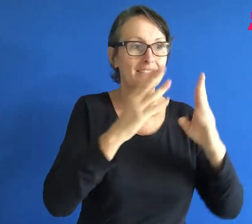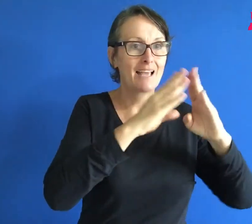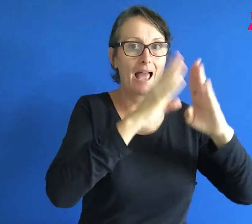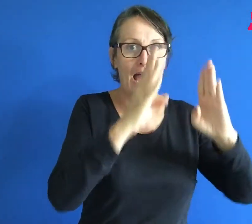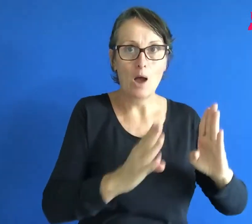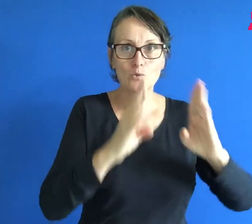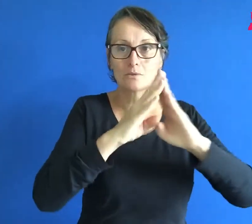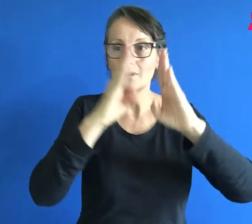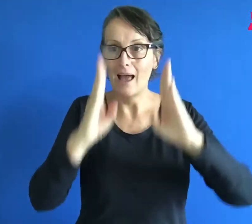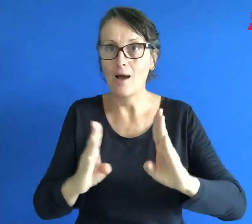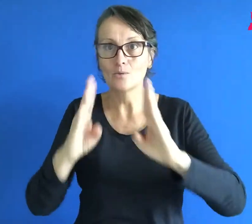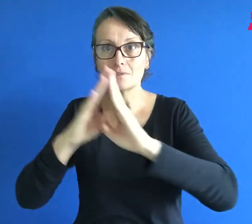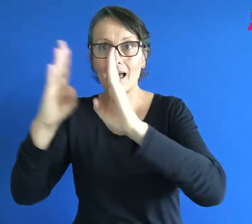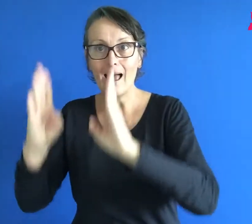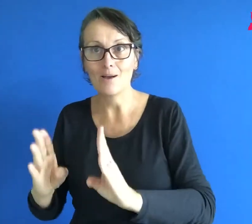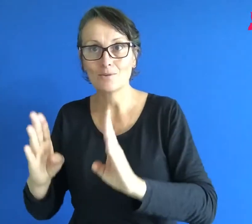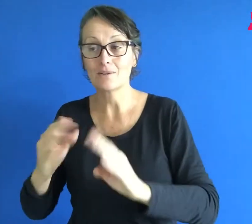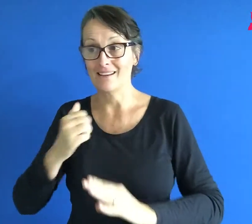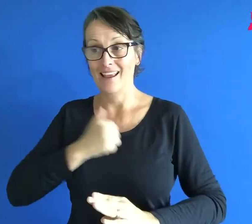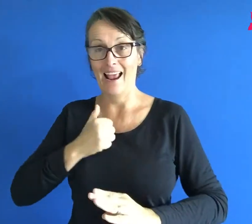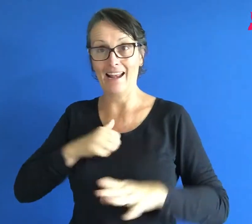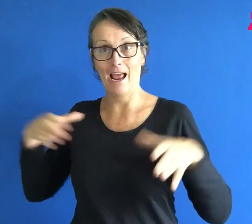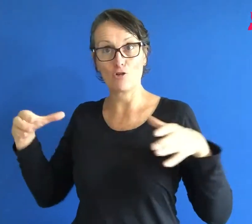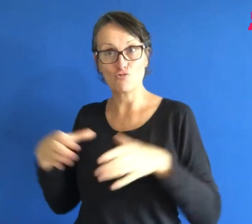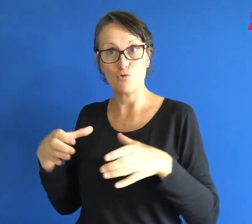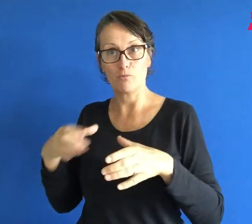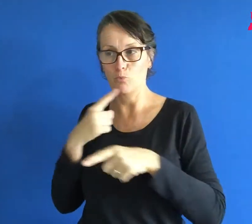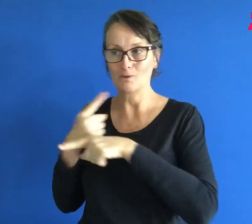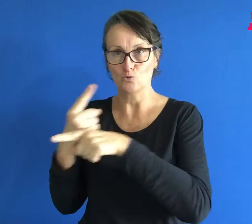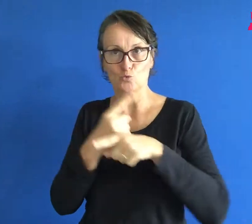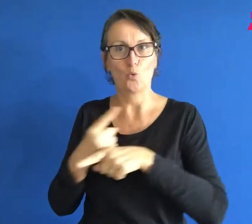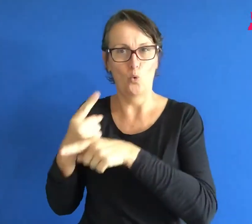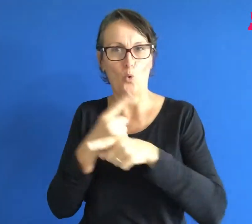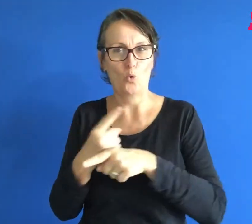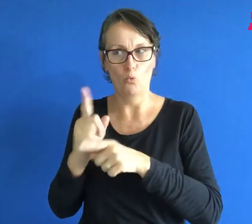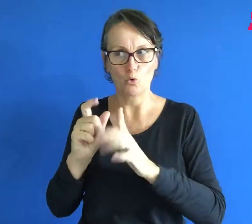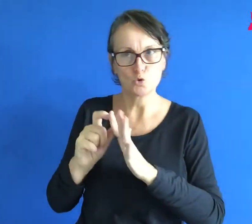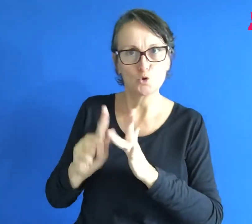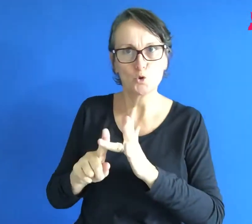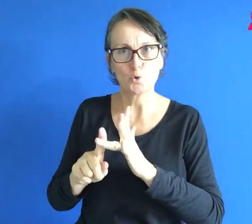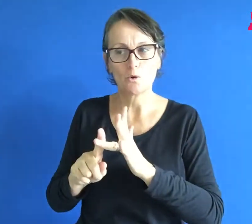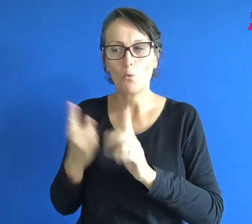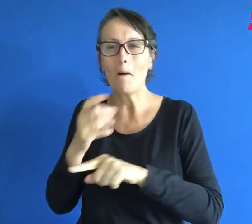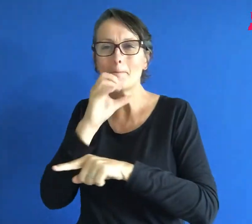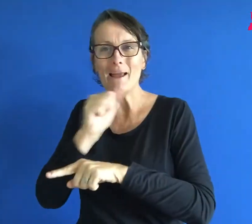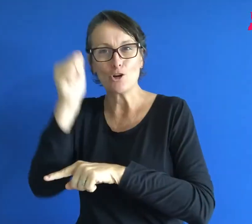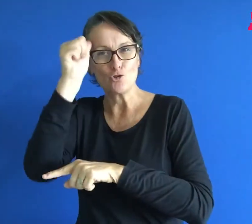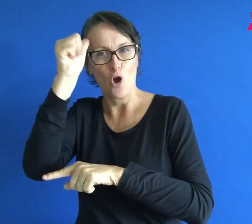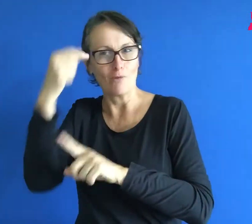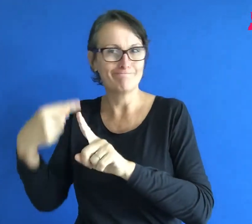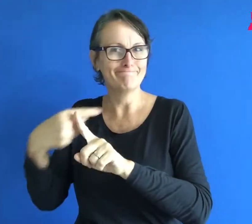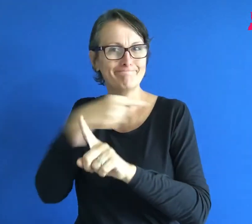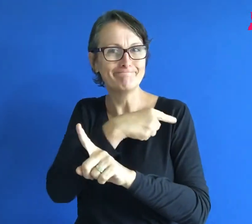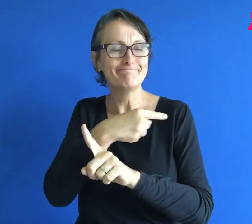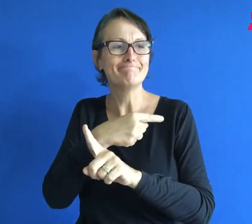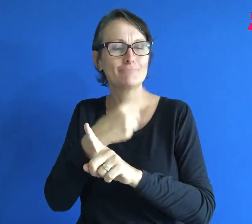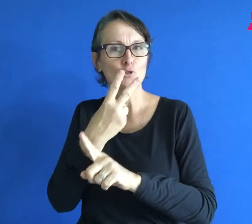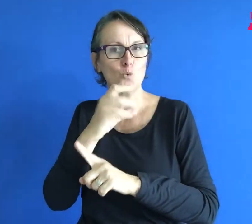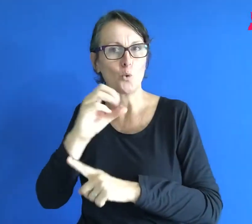And our crew had a discussion on the way up. Now, one of them, he kind of knows what I've been through. So he understood. And we were talking about the different roles